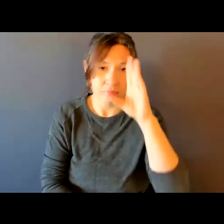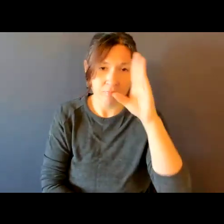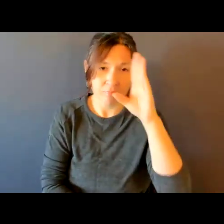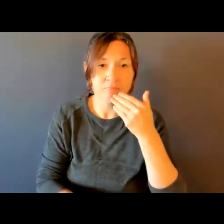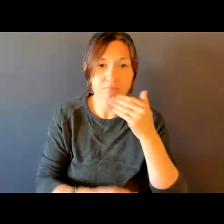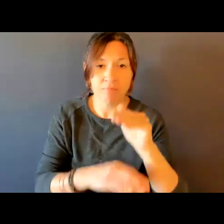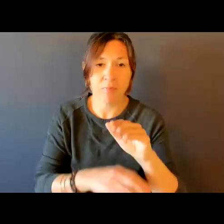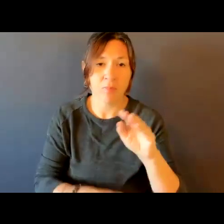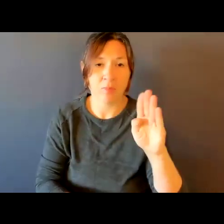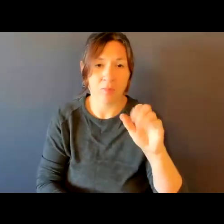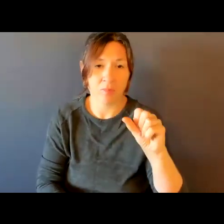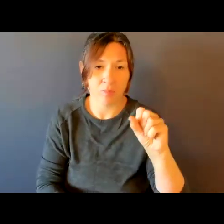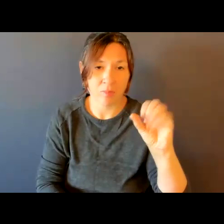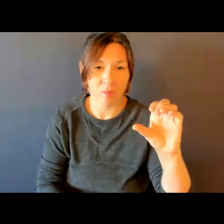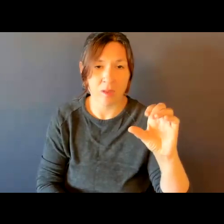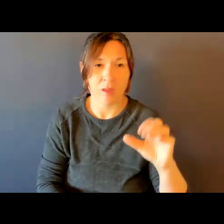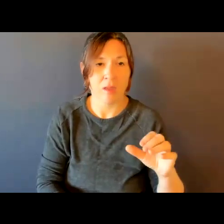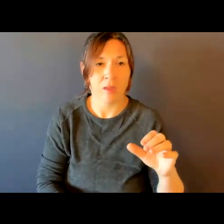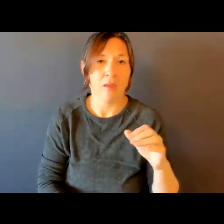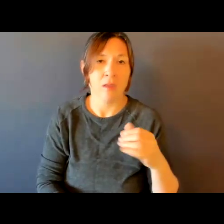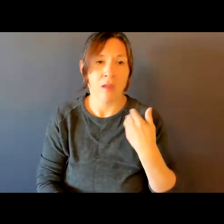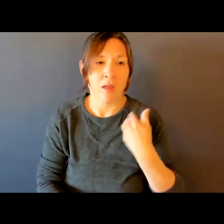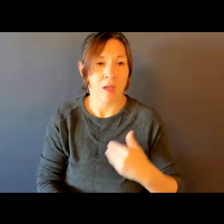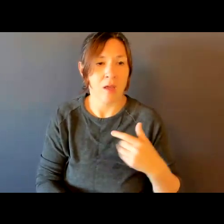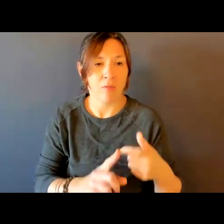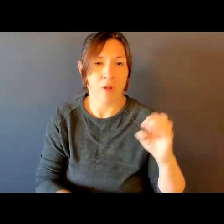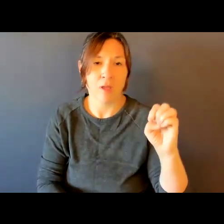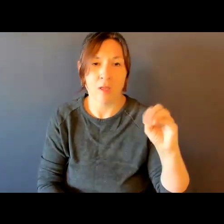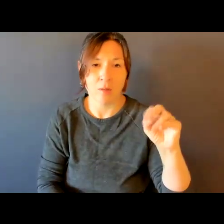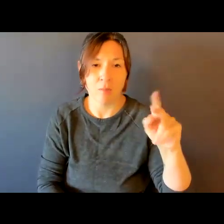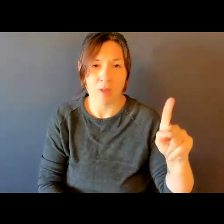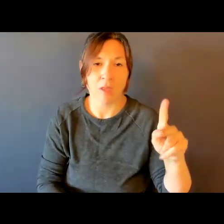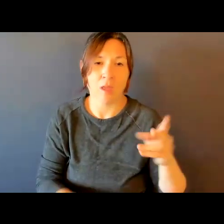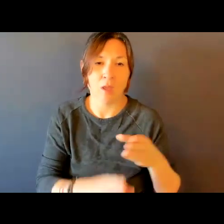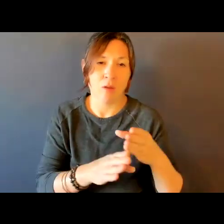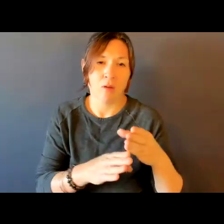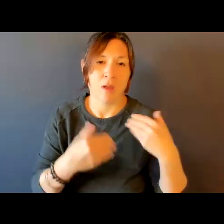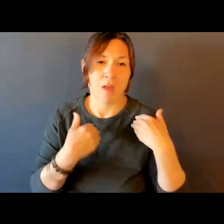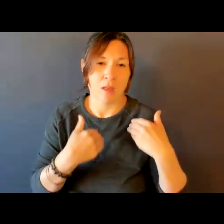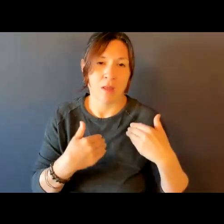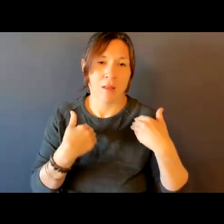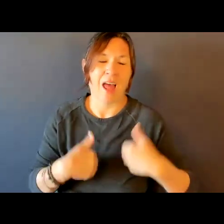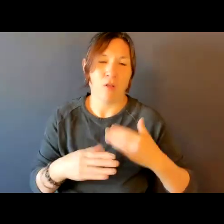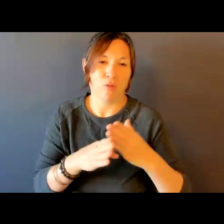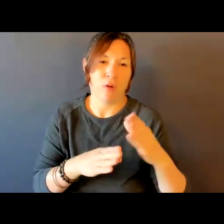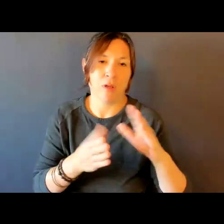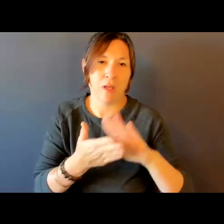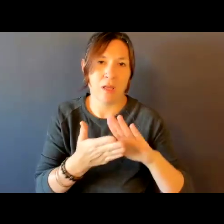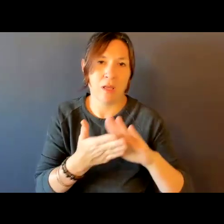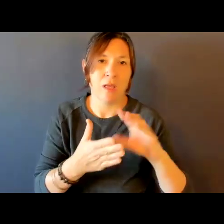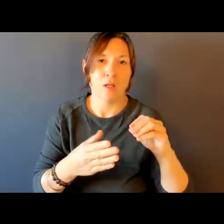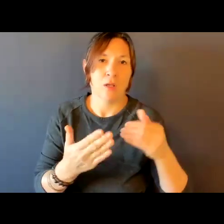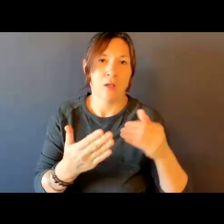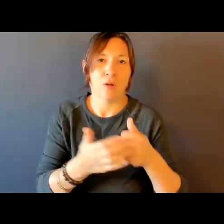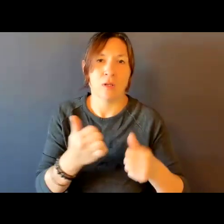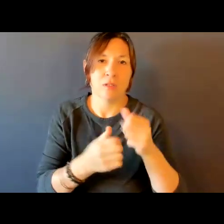My name is Keandra McClay, proud alumnus of EMK Health Careers Academy and BSAC, and the new executive director of the Boston Education Alliance.